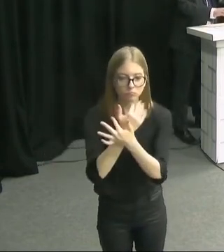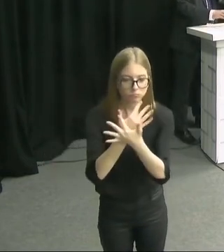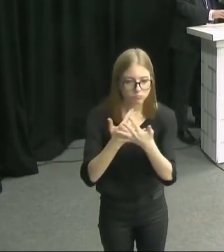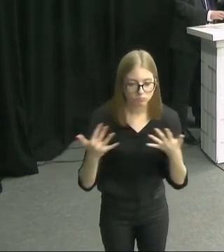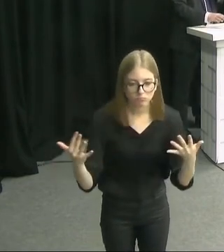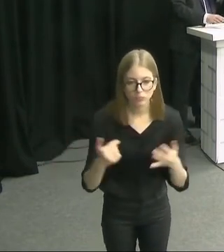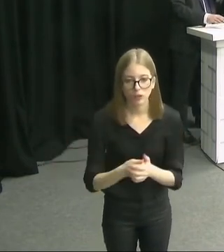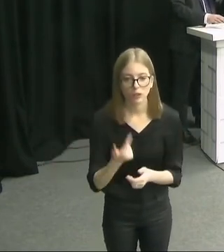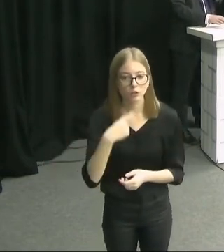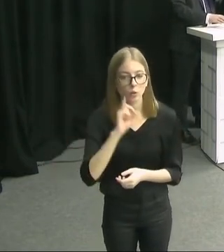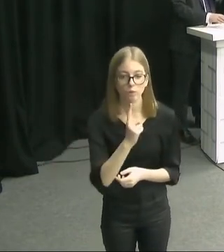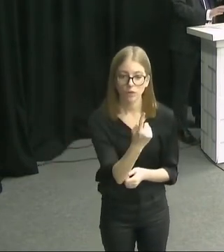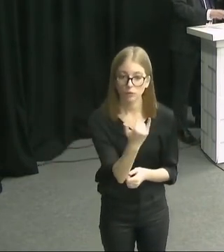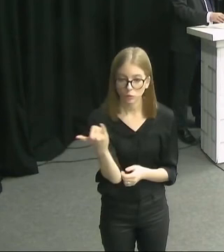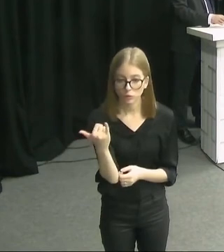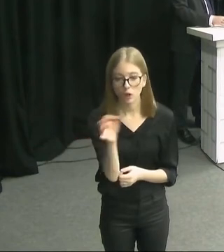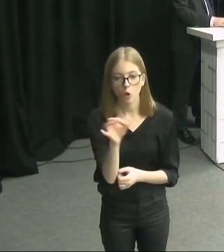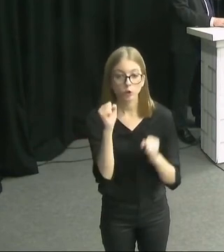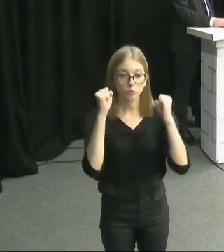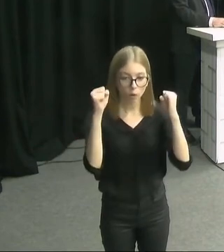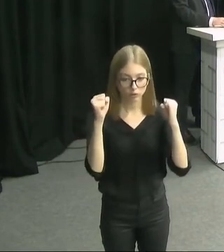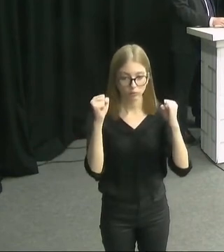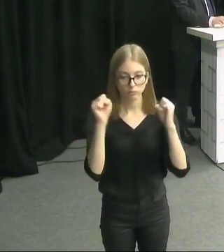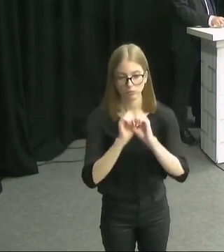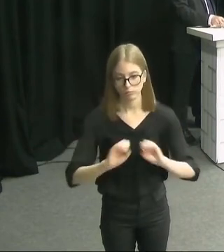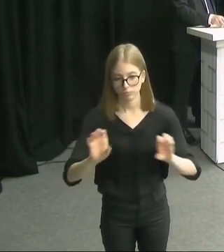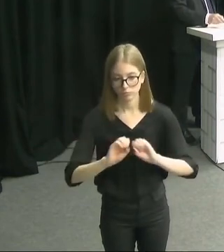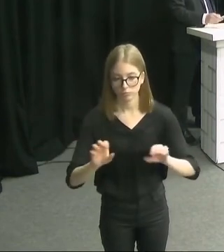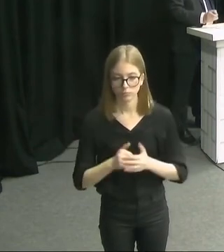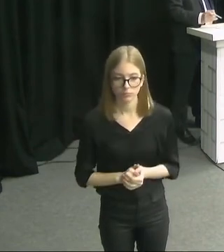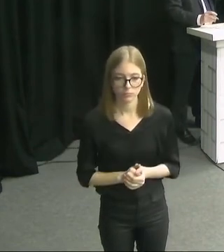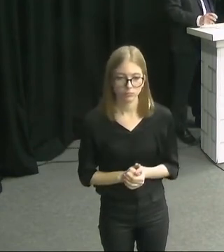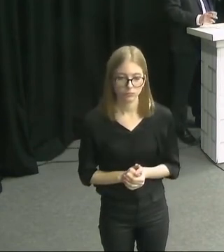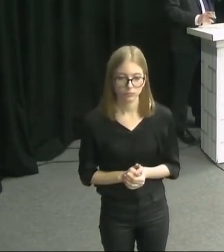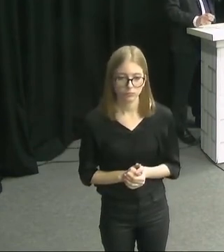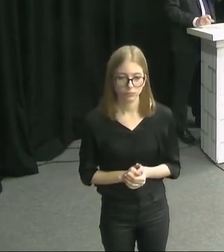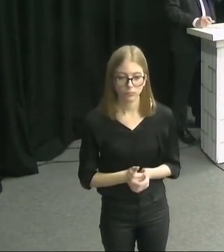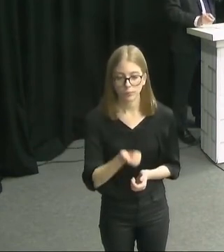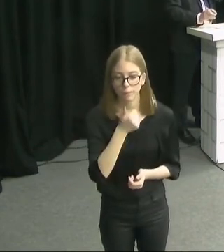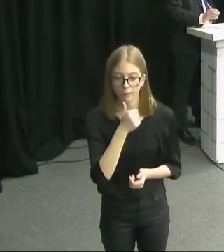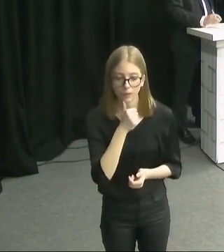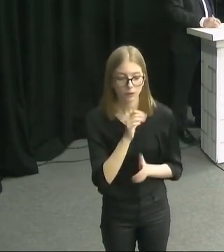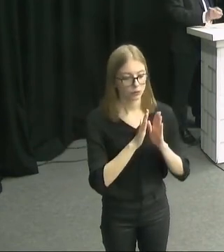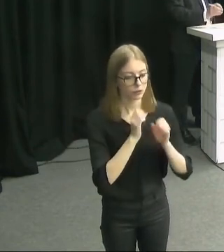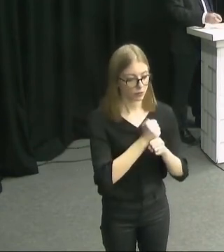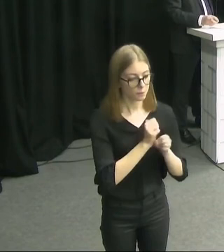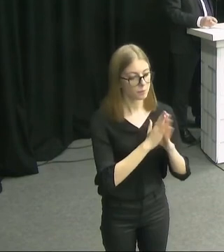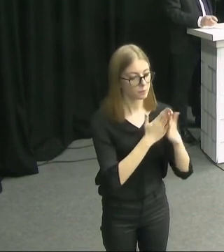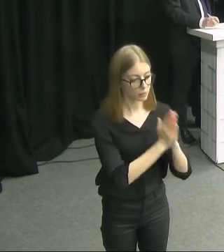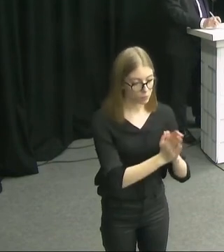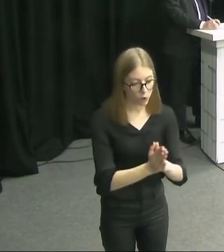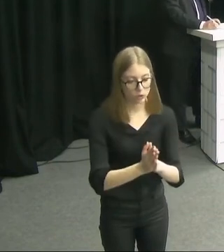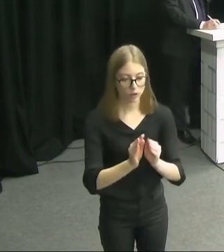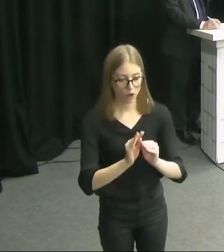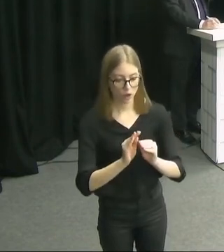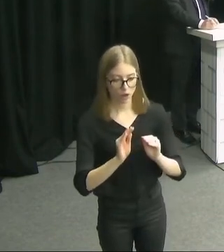other similar activities which are important. But as I don't have much time, sport, I would like to place emphasis on sports.